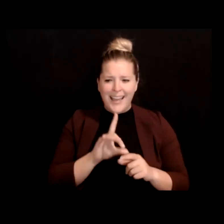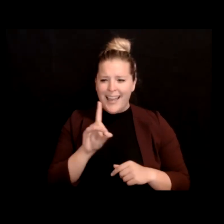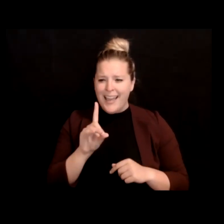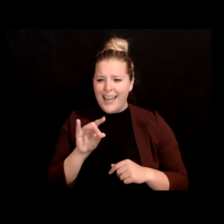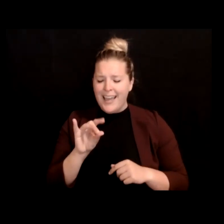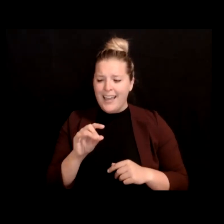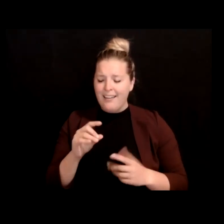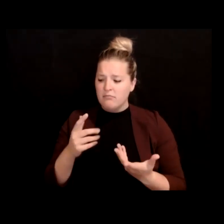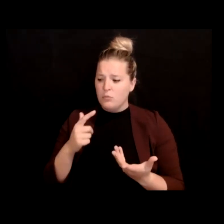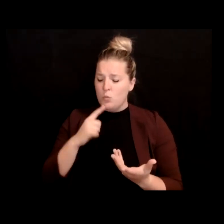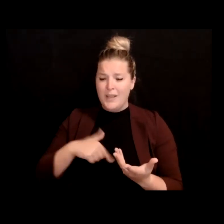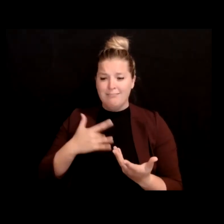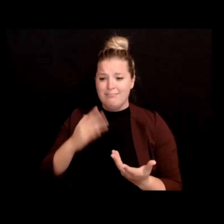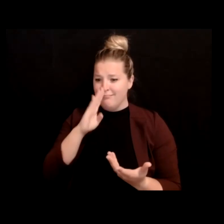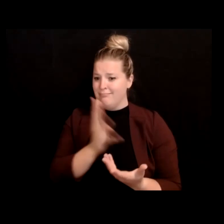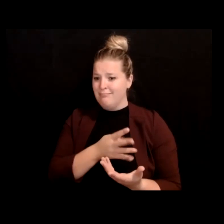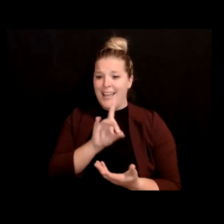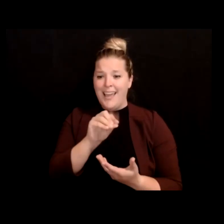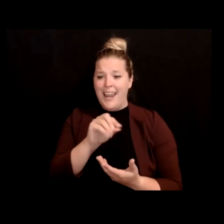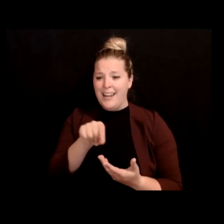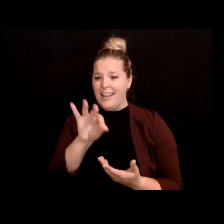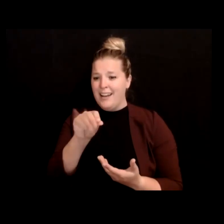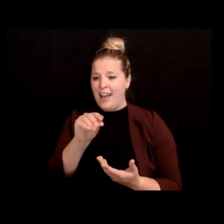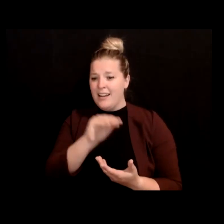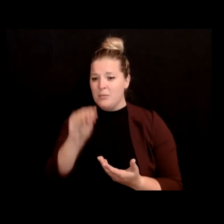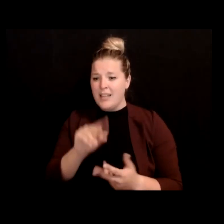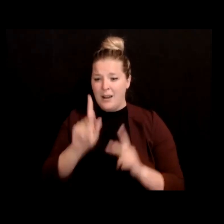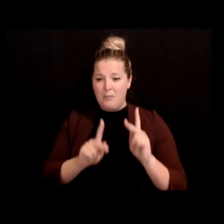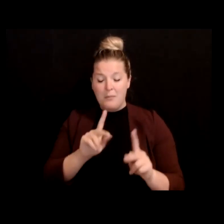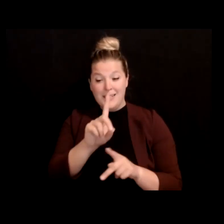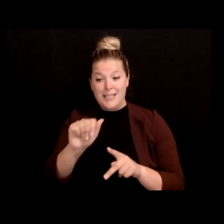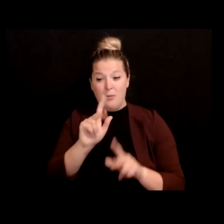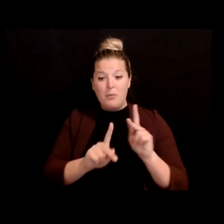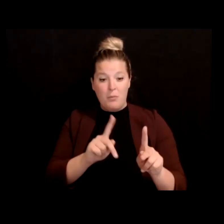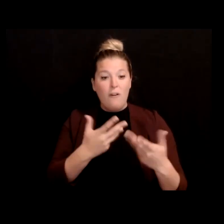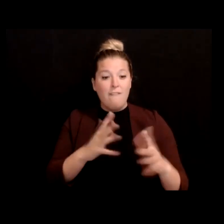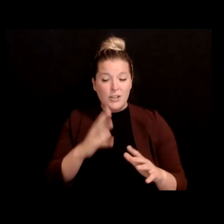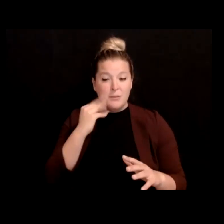developmentally disabled people who've been assaulted at least once in our lifetimes,